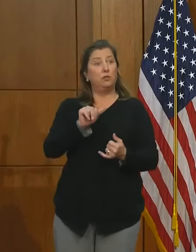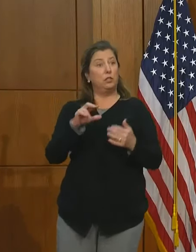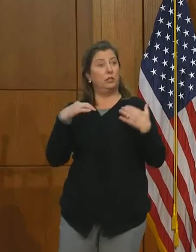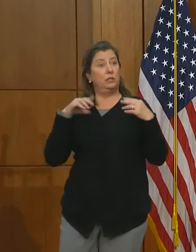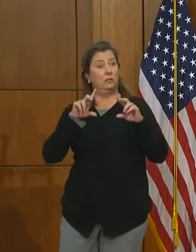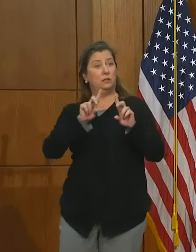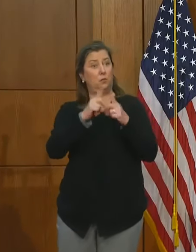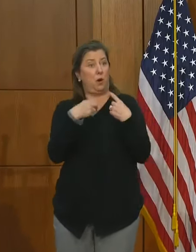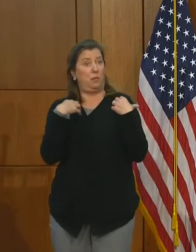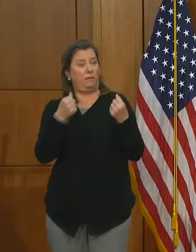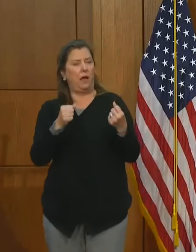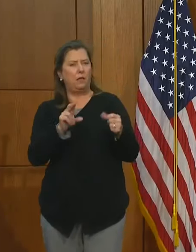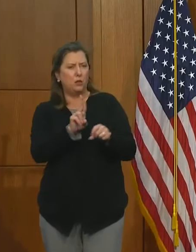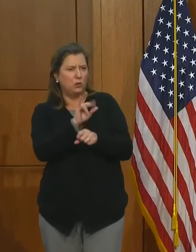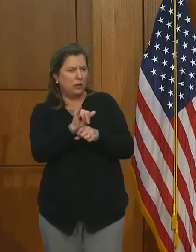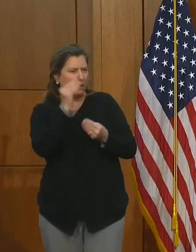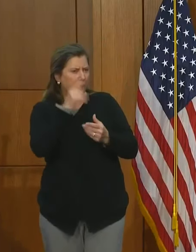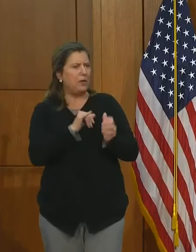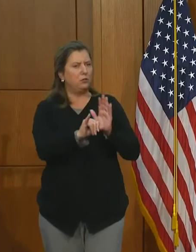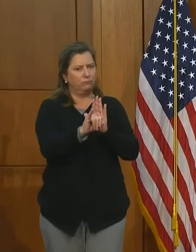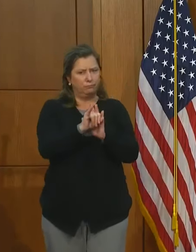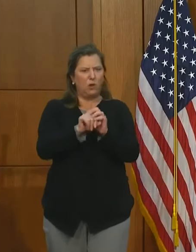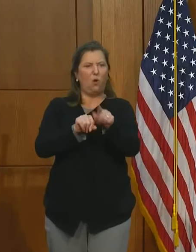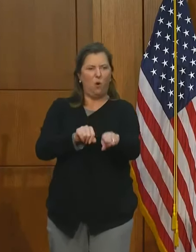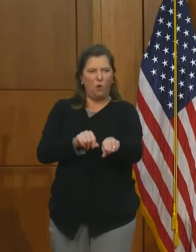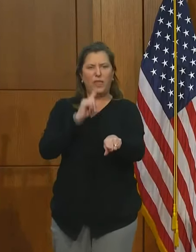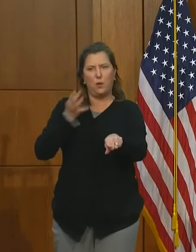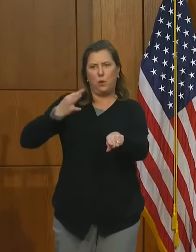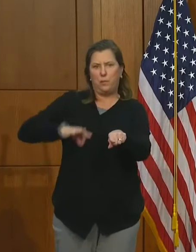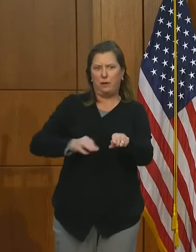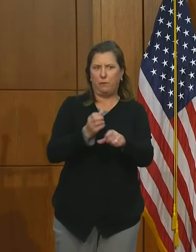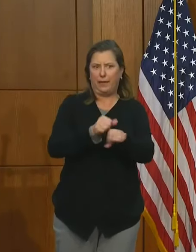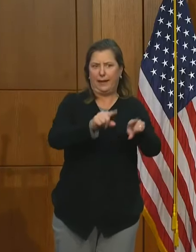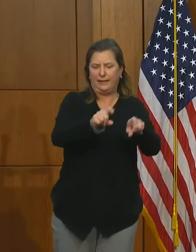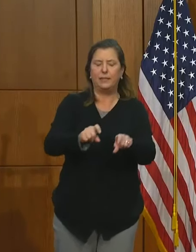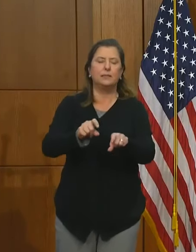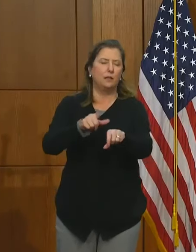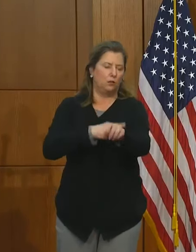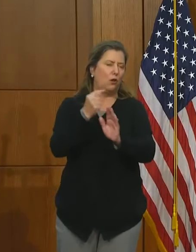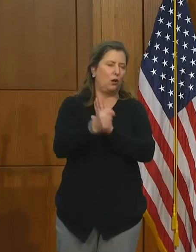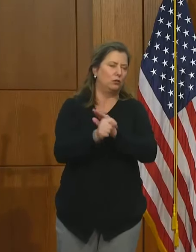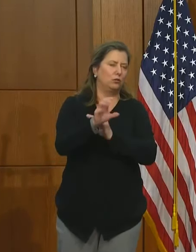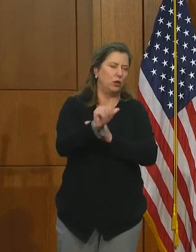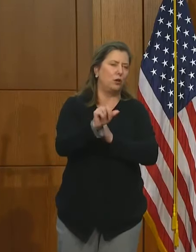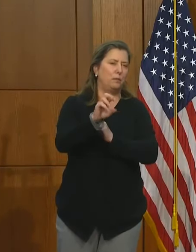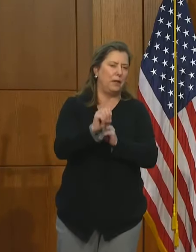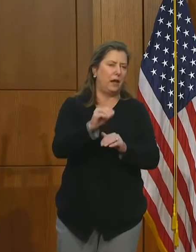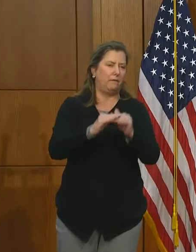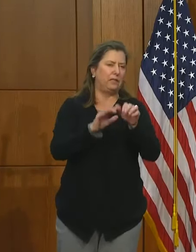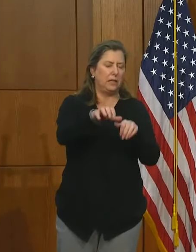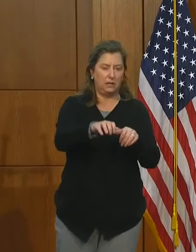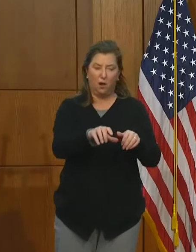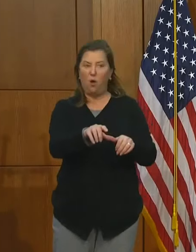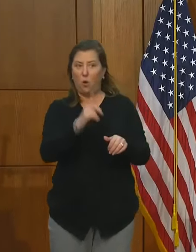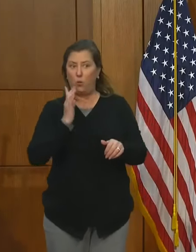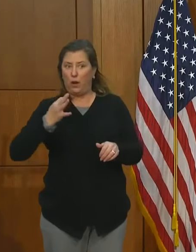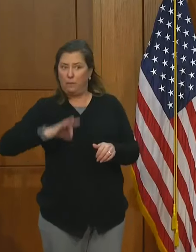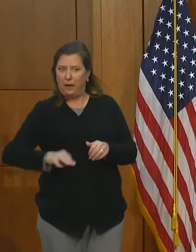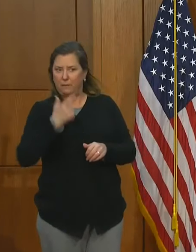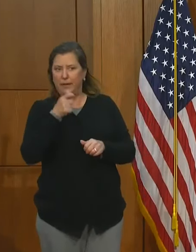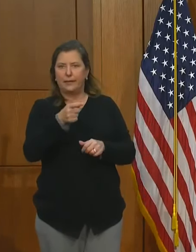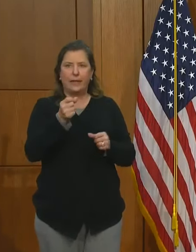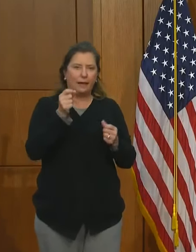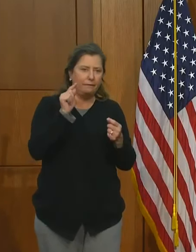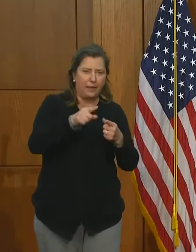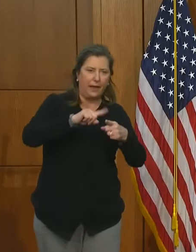to identify facilities that would benefit, and long-term care facilities specifically, that would benefit from a point prevalence survey based on the number of cases,